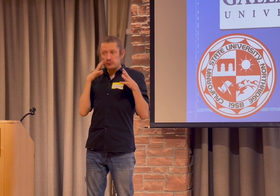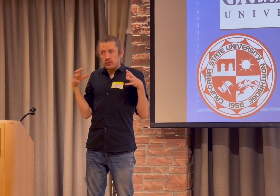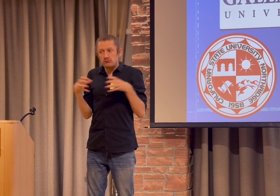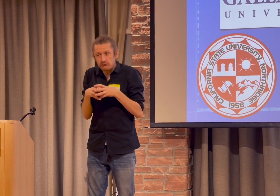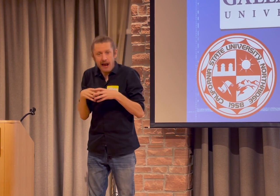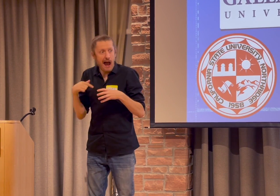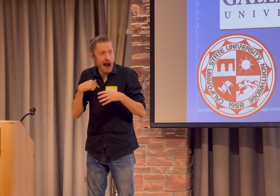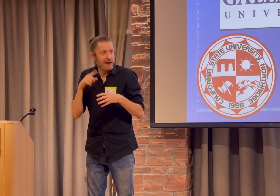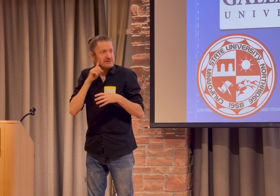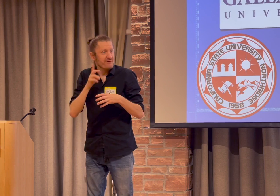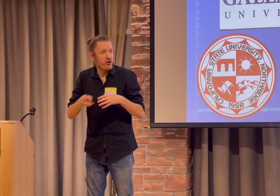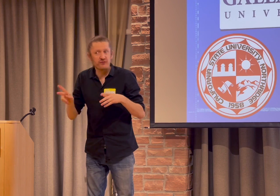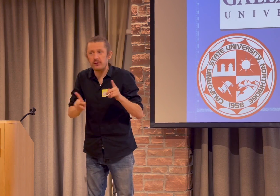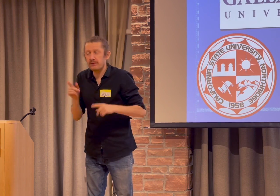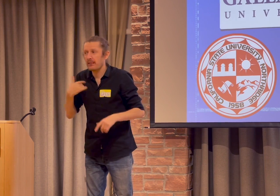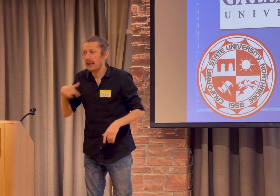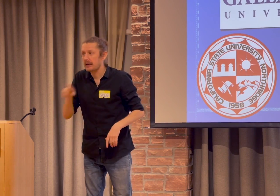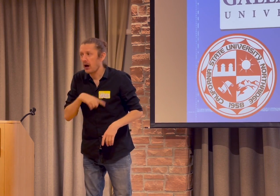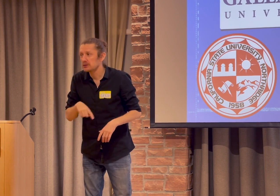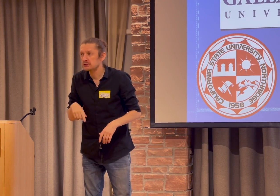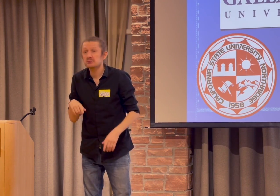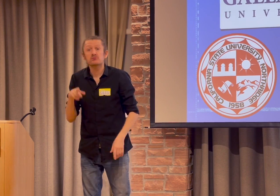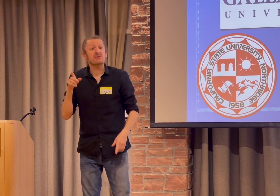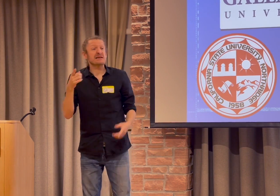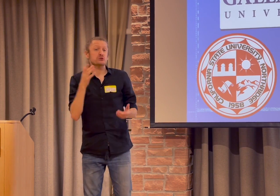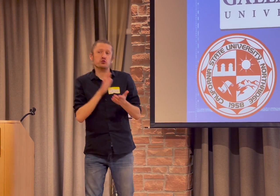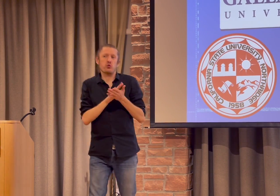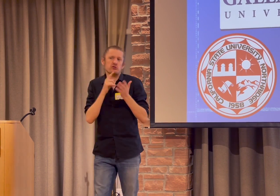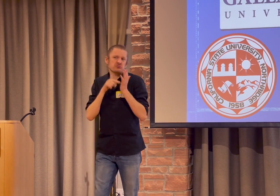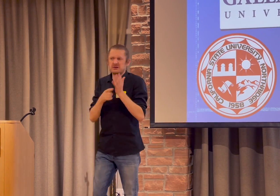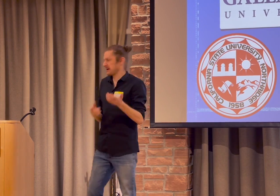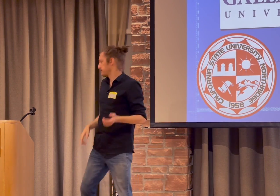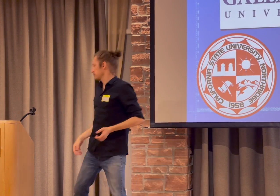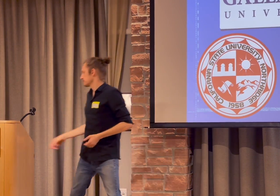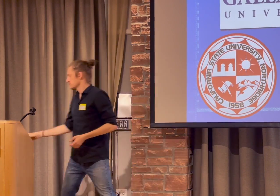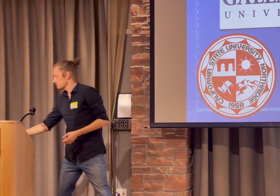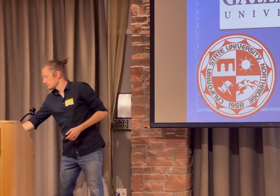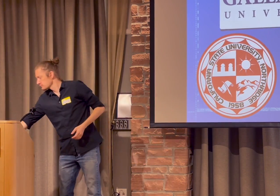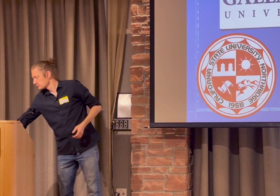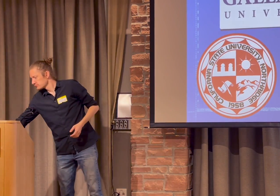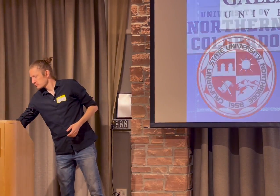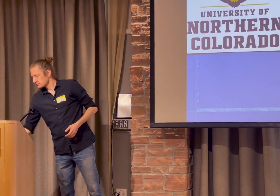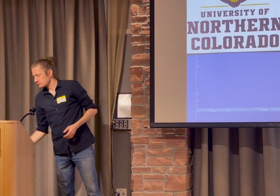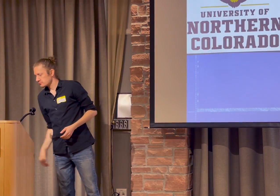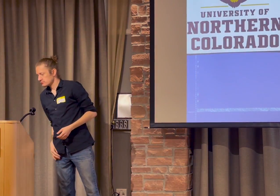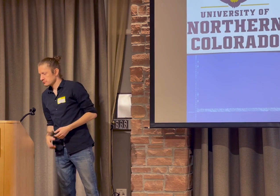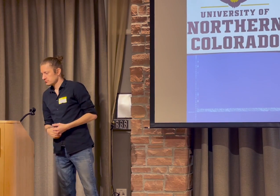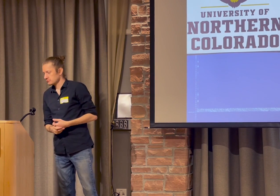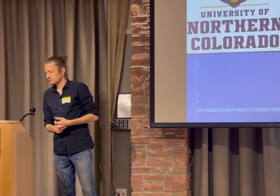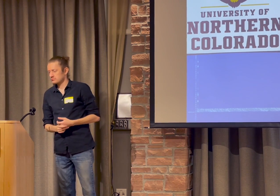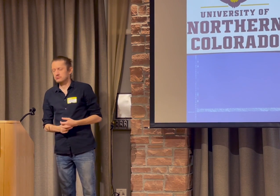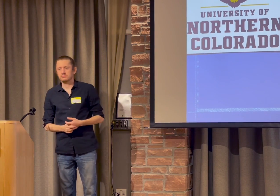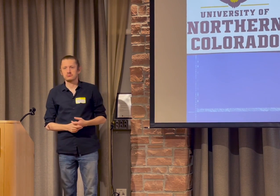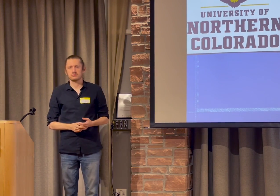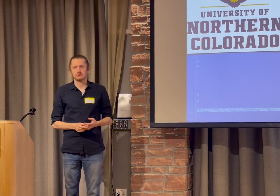I don't know if you can do that. But there are set up departments for deaf and hard of hearing people at those schools, for example.